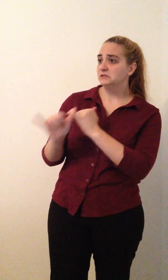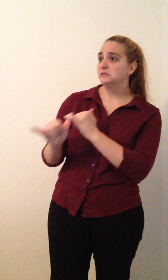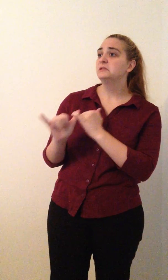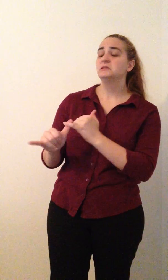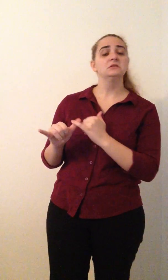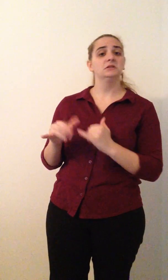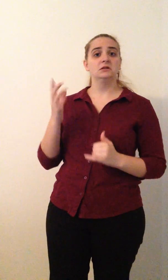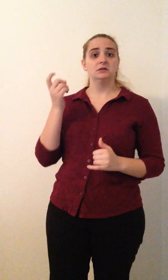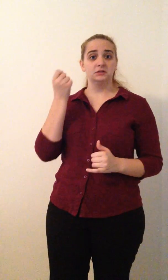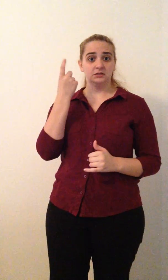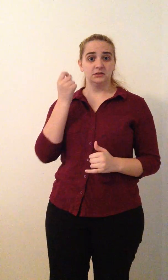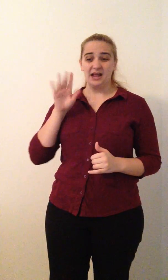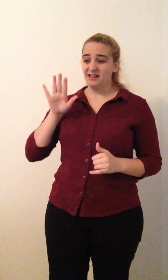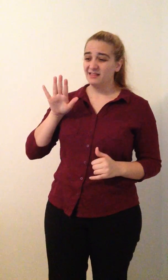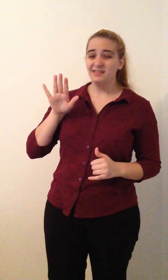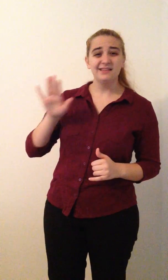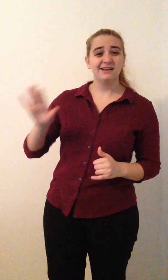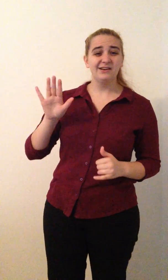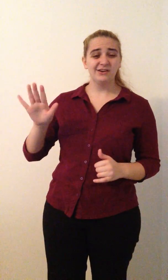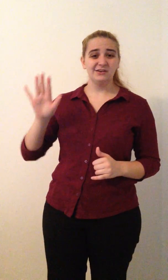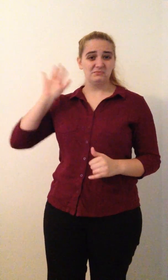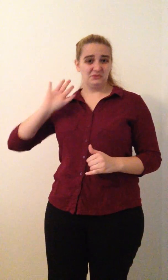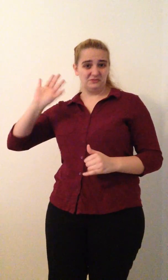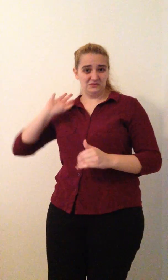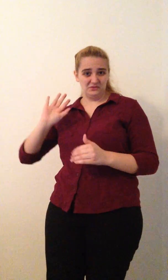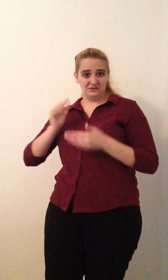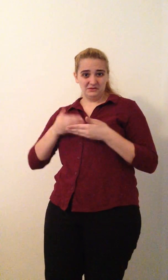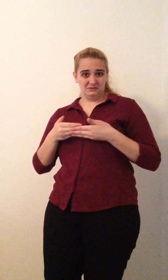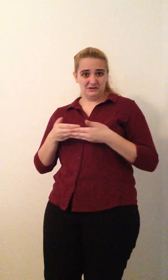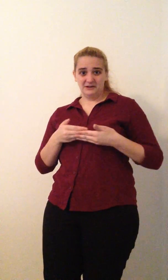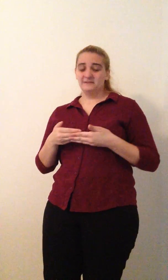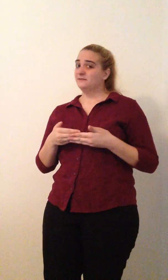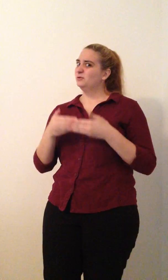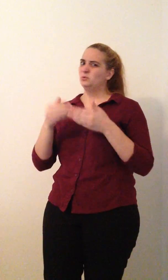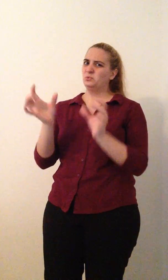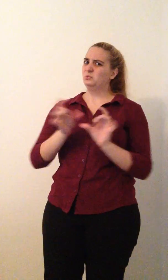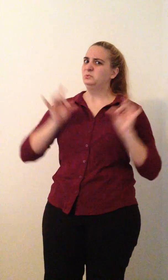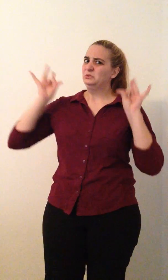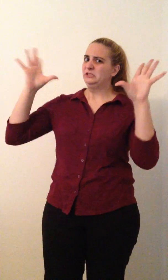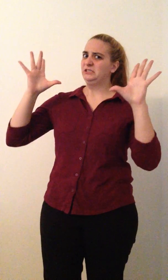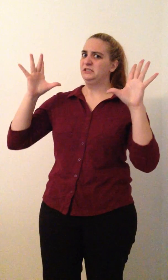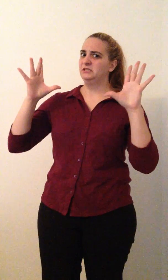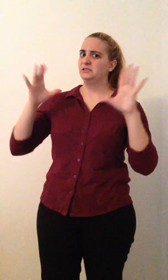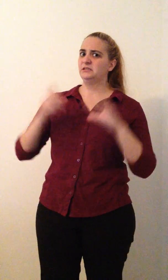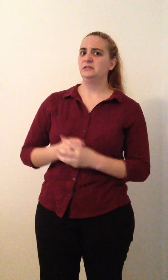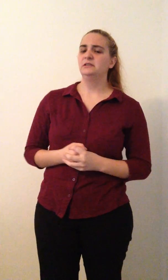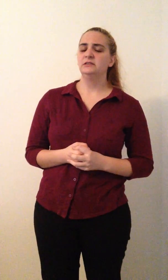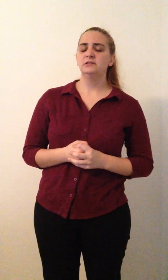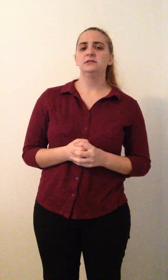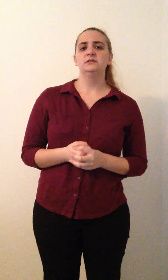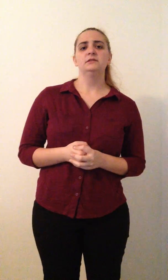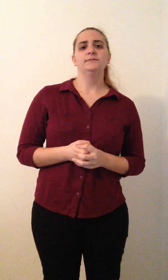childhood was. Because that is what this stems from. This comes from that feeling of that came in